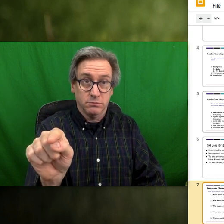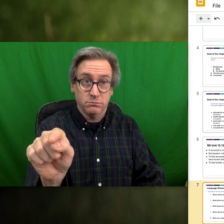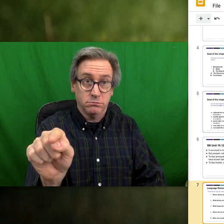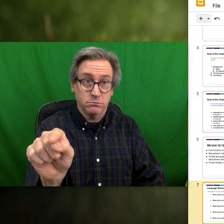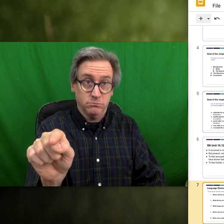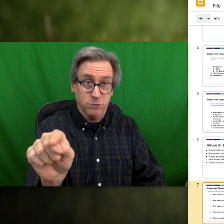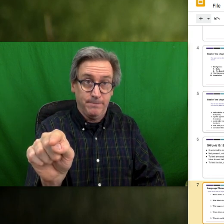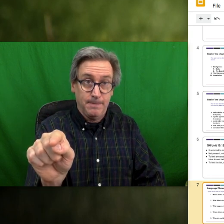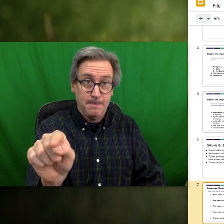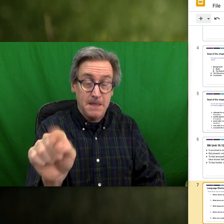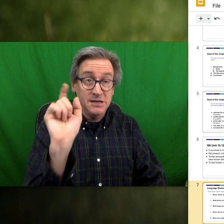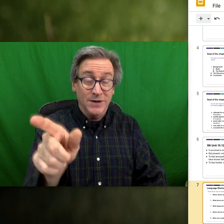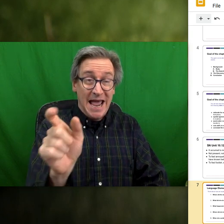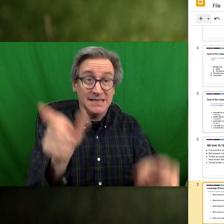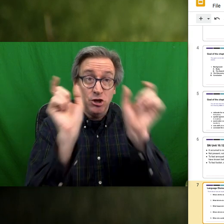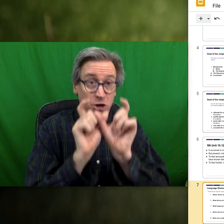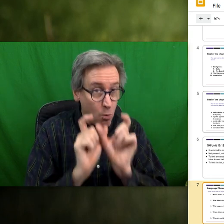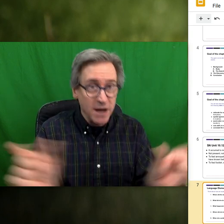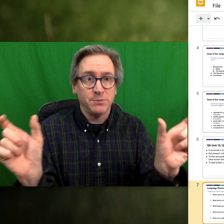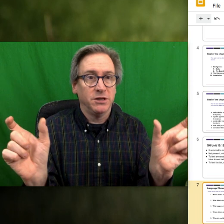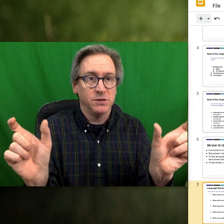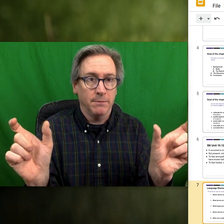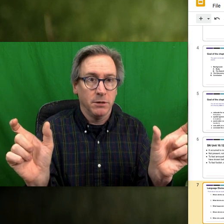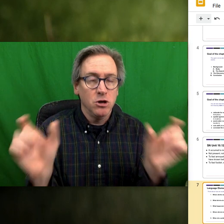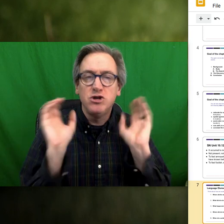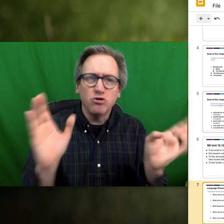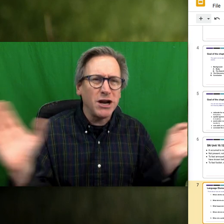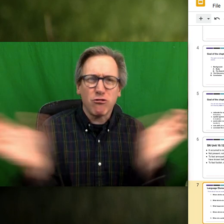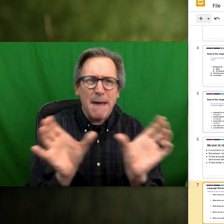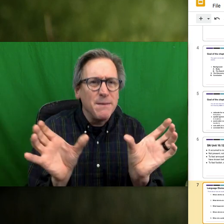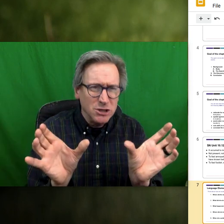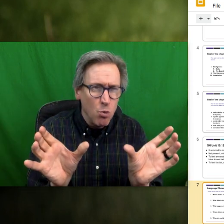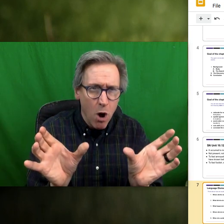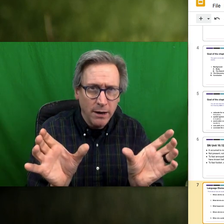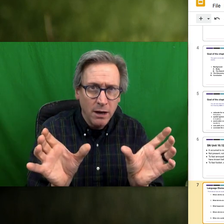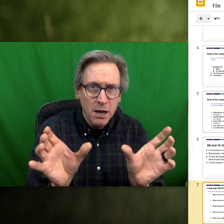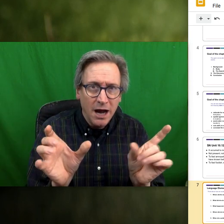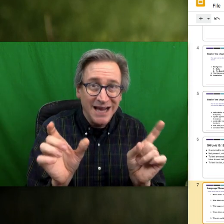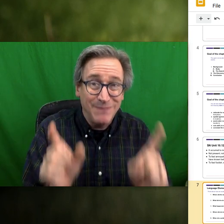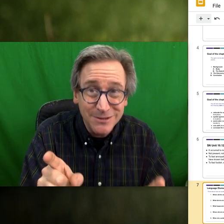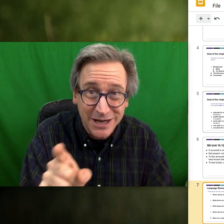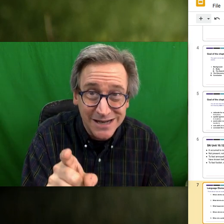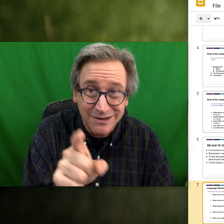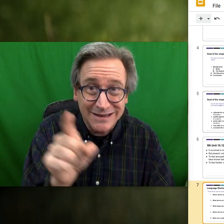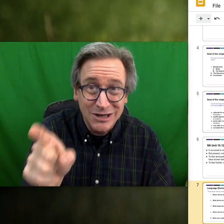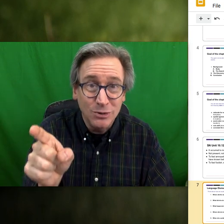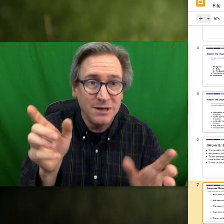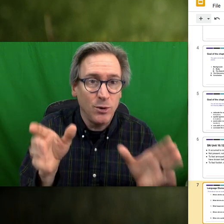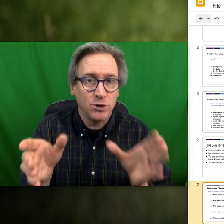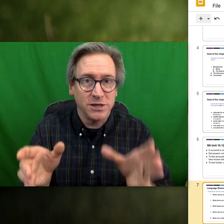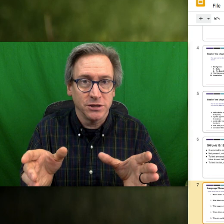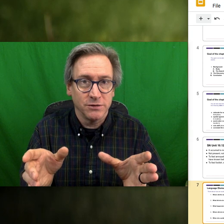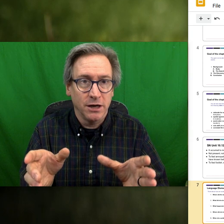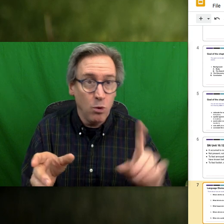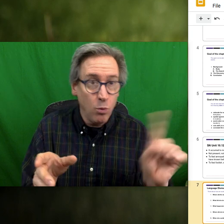in there. So in ASL, you're going to want to split those up. Don't try to cram them into one, especially because there are two